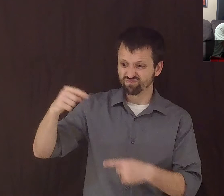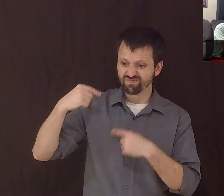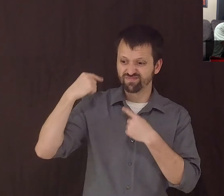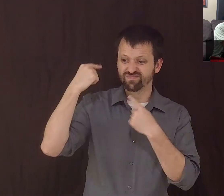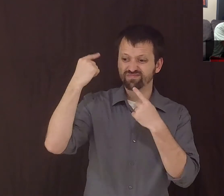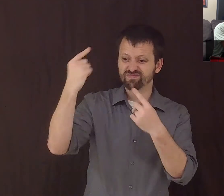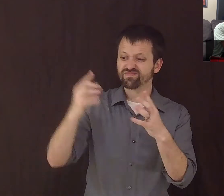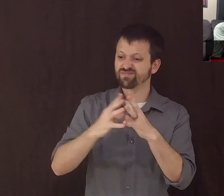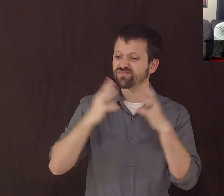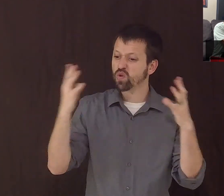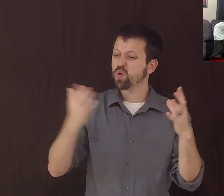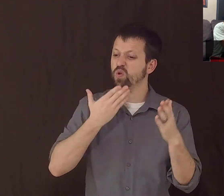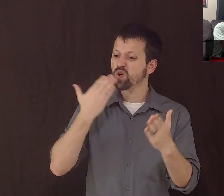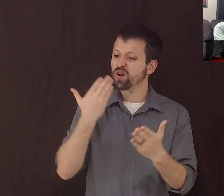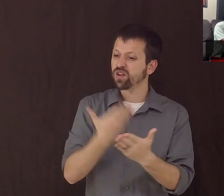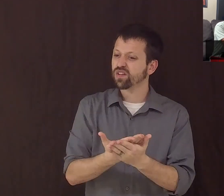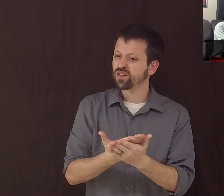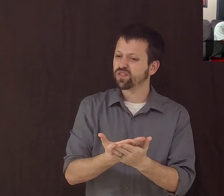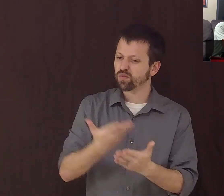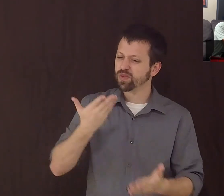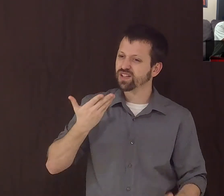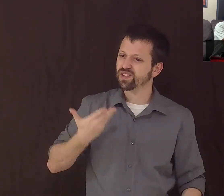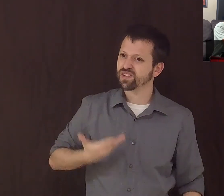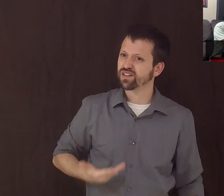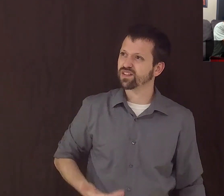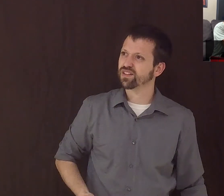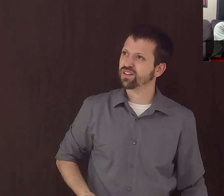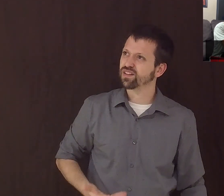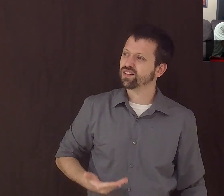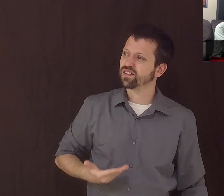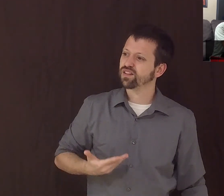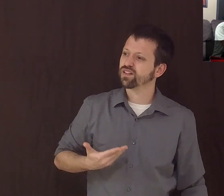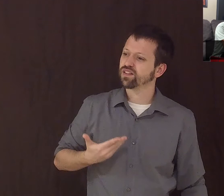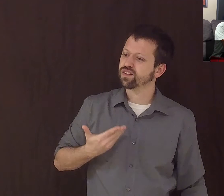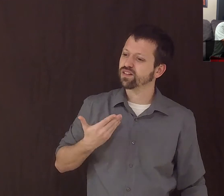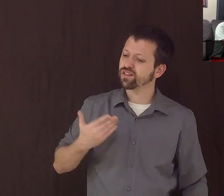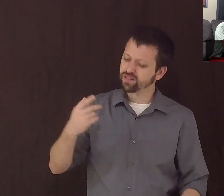You have been so good to me.